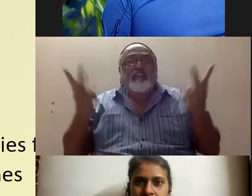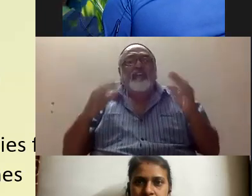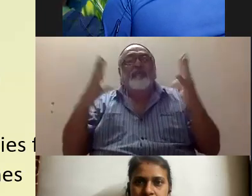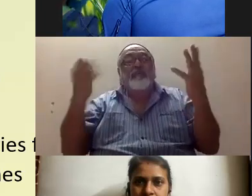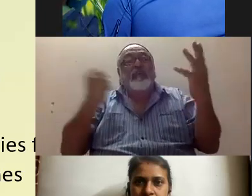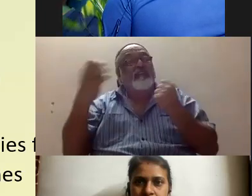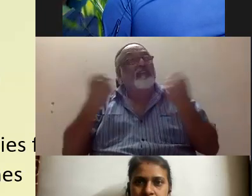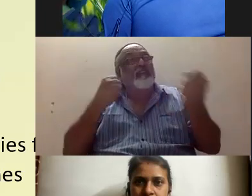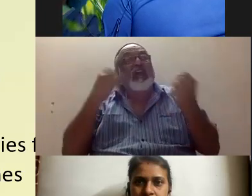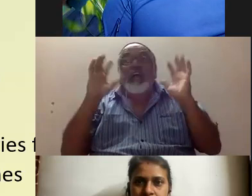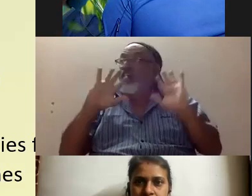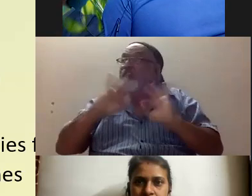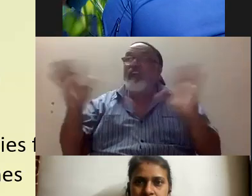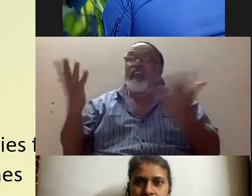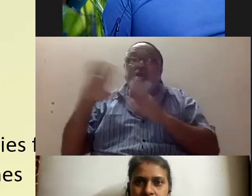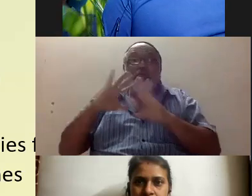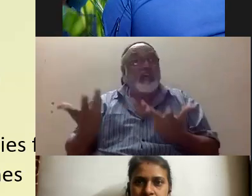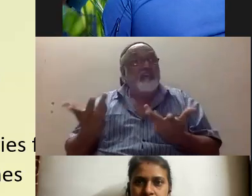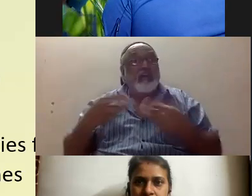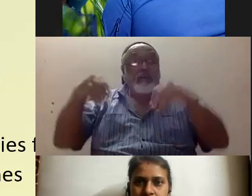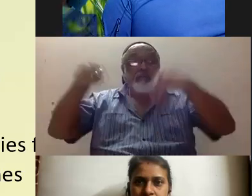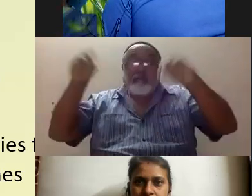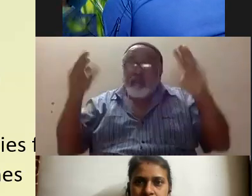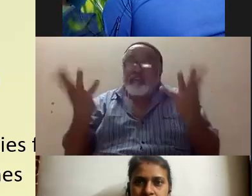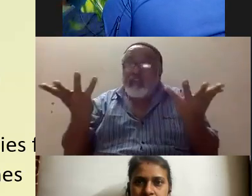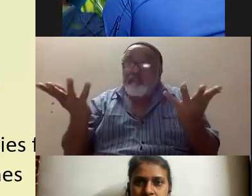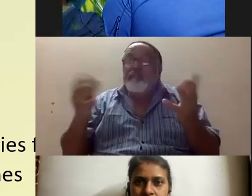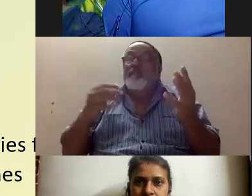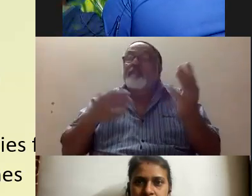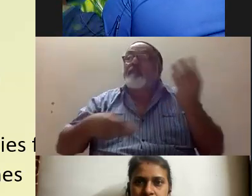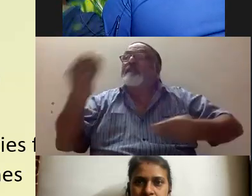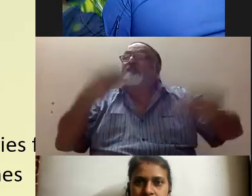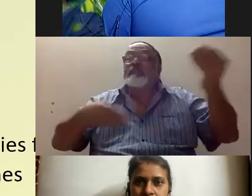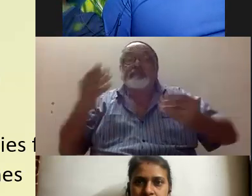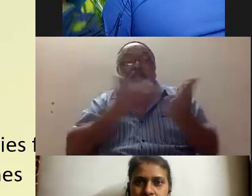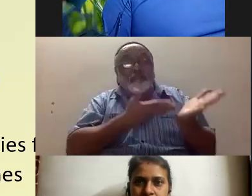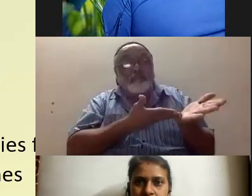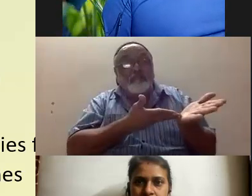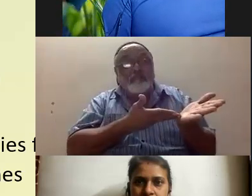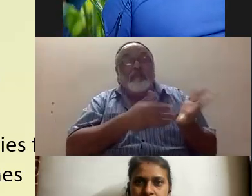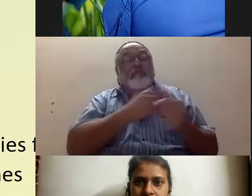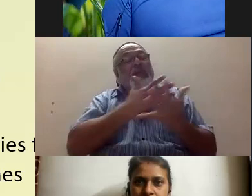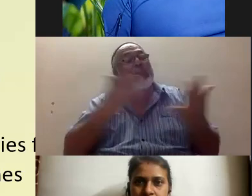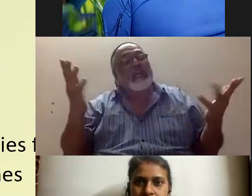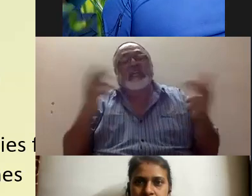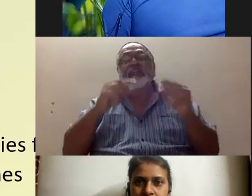you know, so take up marketing of those. So like just now Suraj said, so there are a lot of opportunities to take